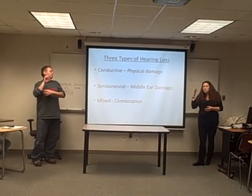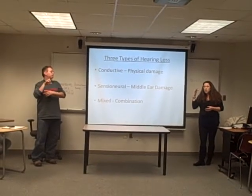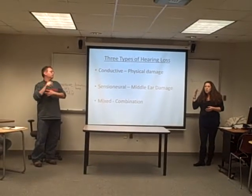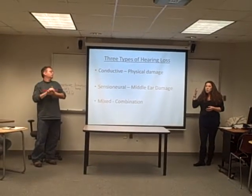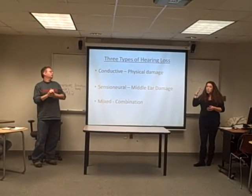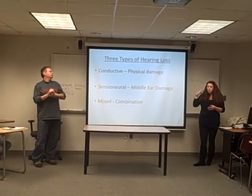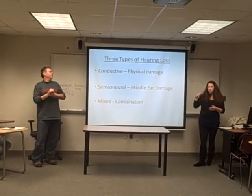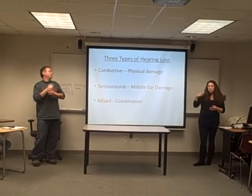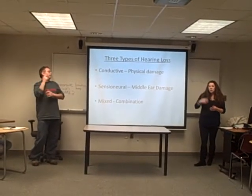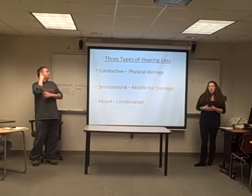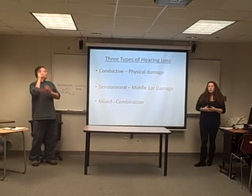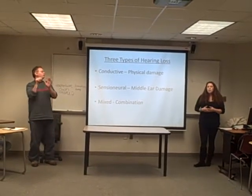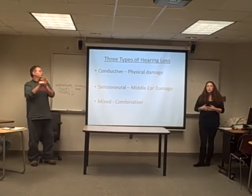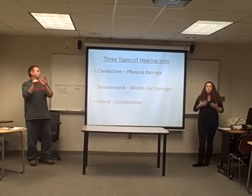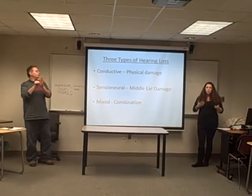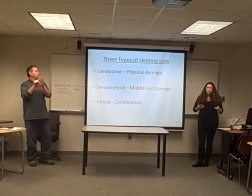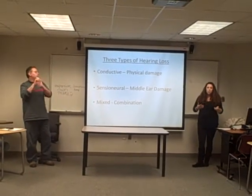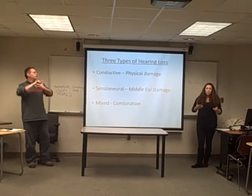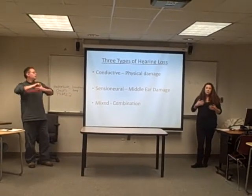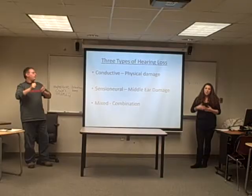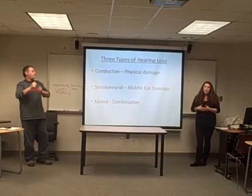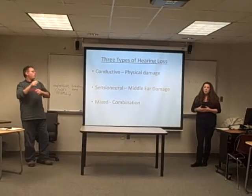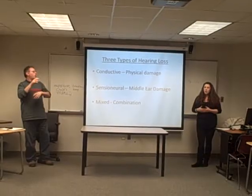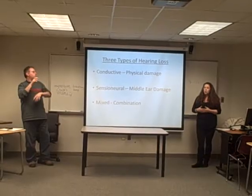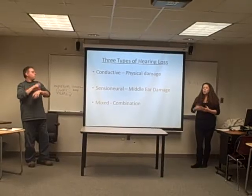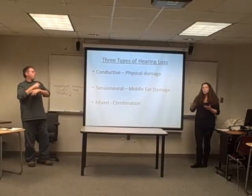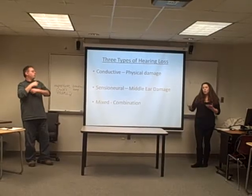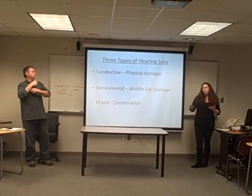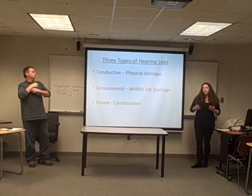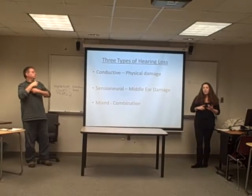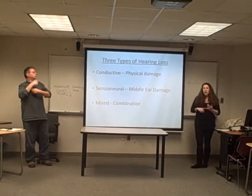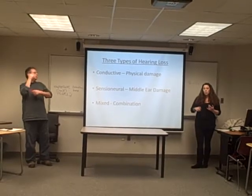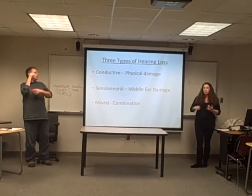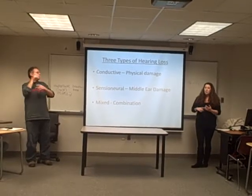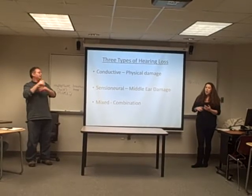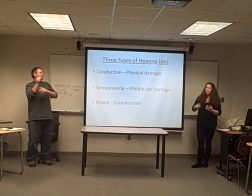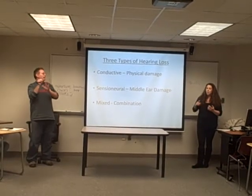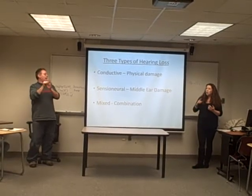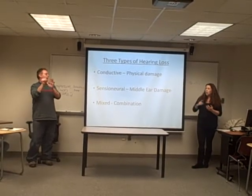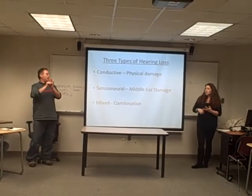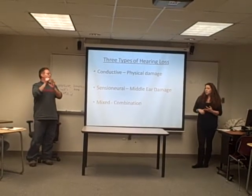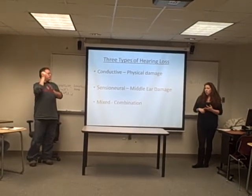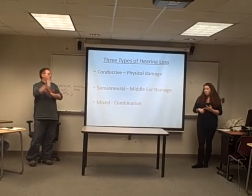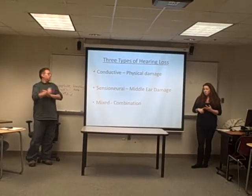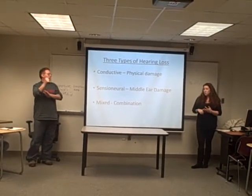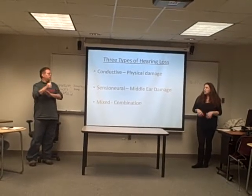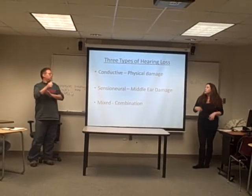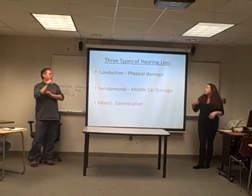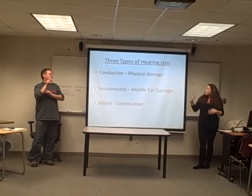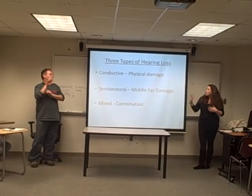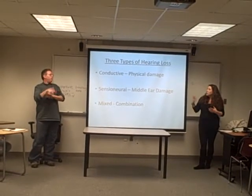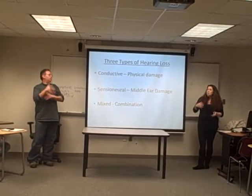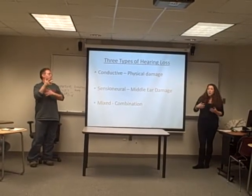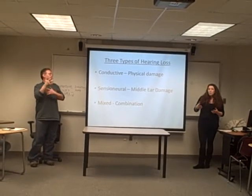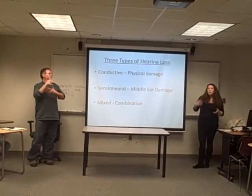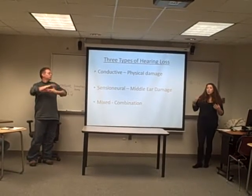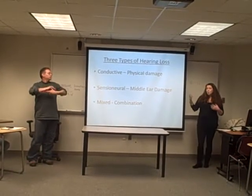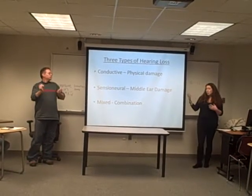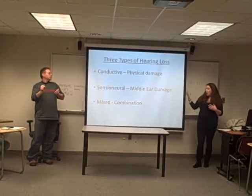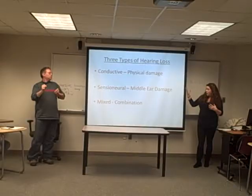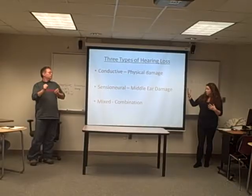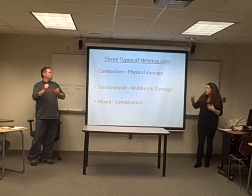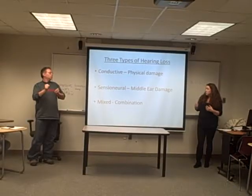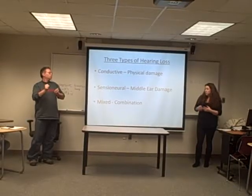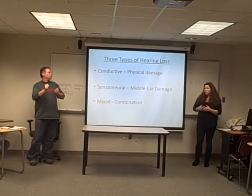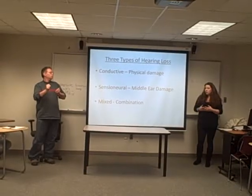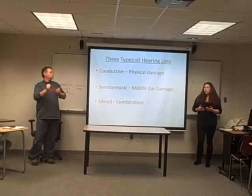means if the eardrum is damaged or the bones inside your ear, which we know is the hammer, the anvil, and the stirrup, if they're damaged, you